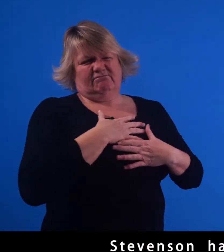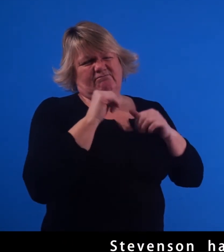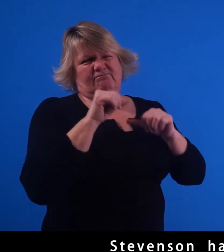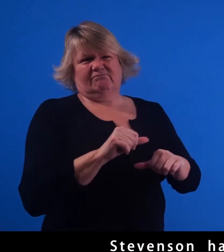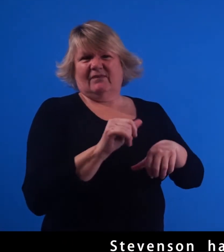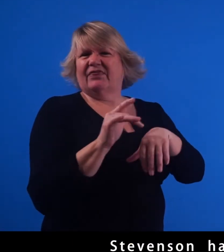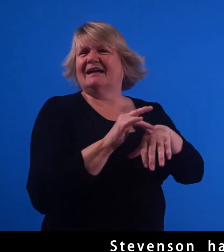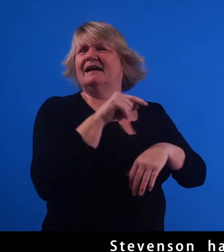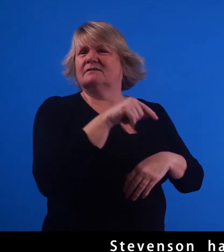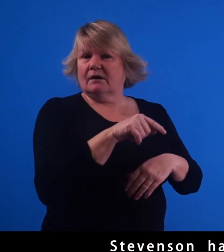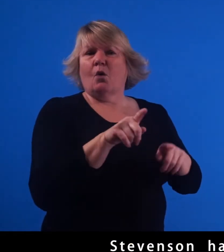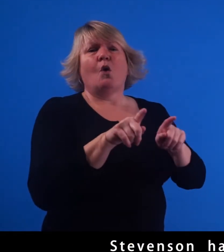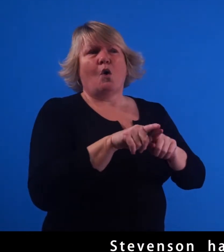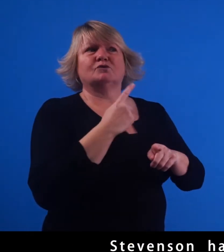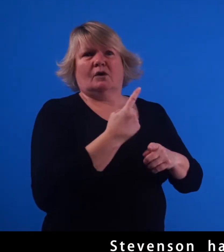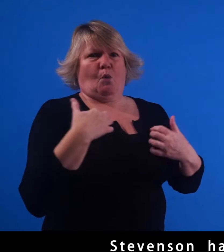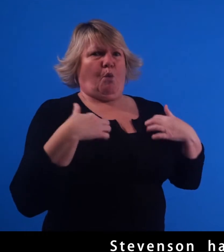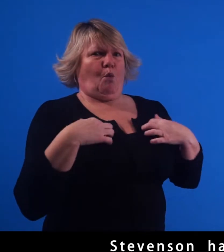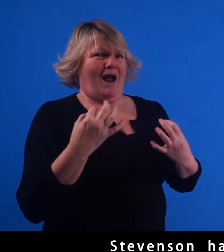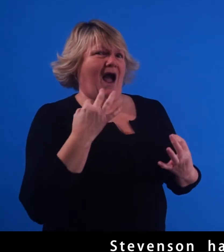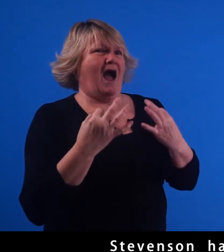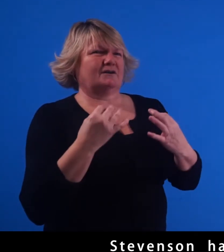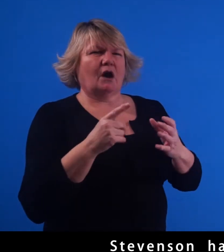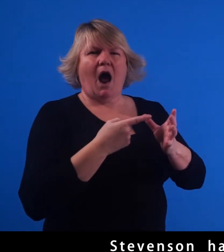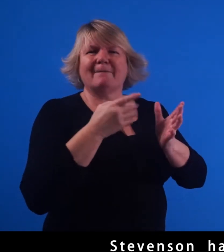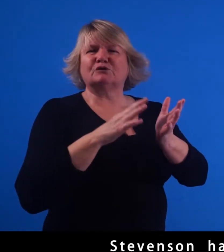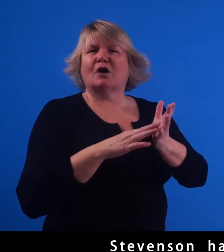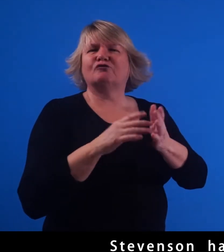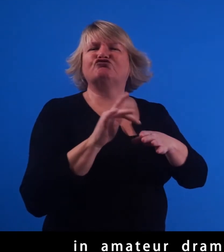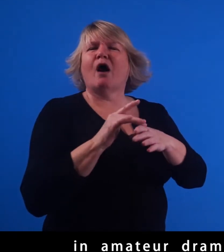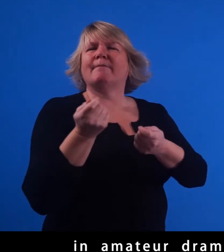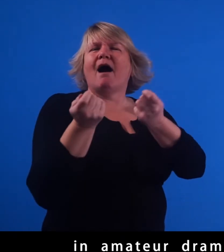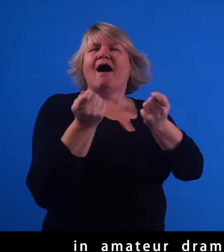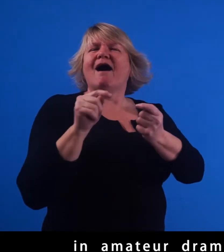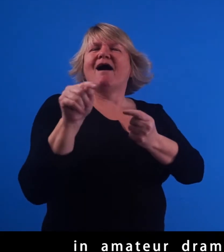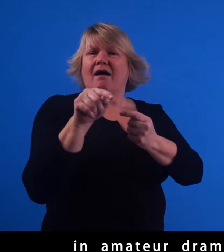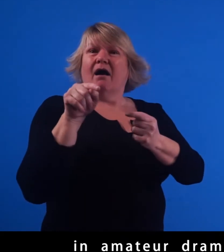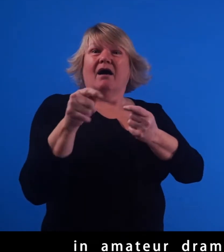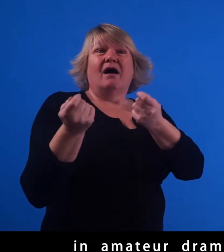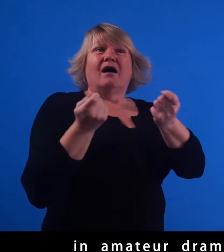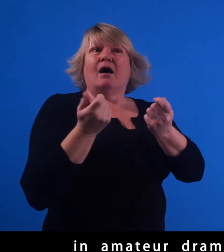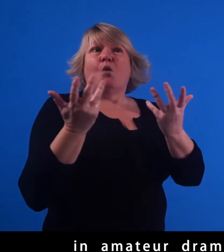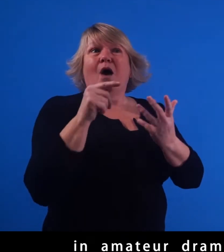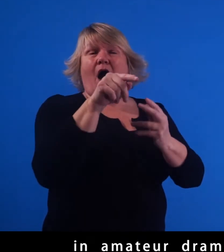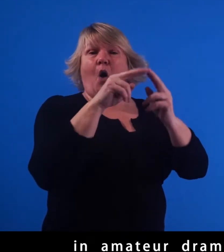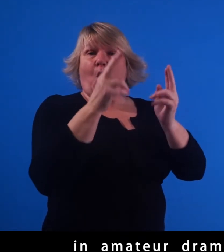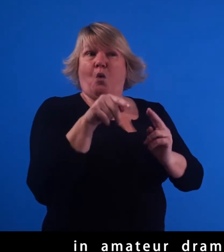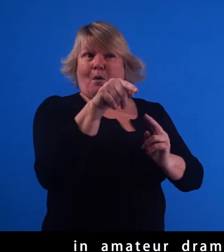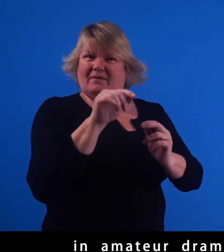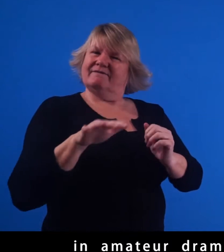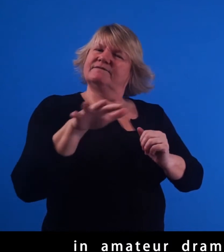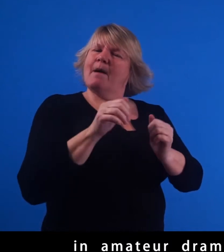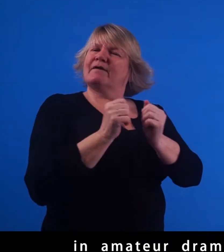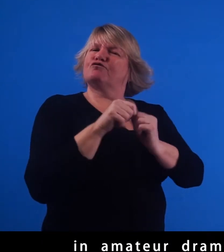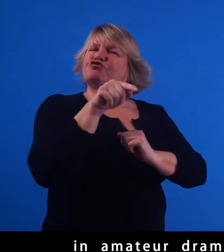Stevenson had a love of theatre, and he was an enthusiastic actor in amateur dramatics productions at the home of